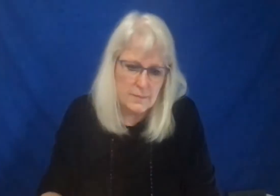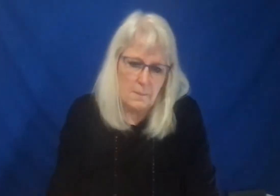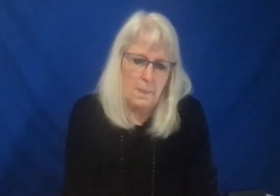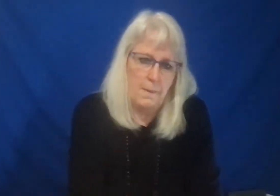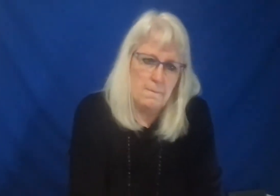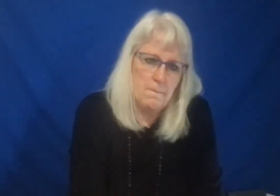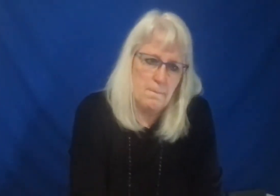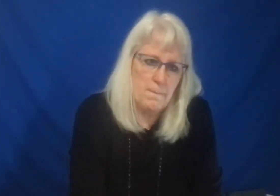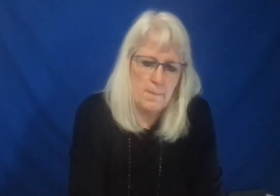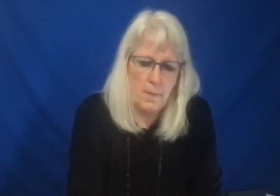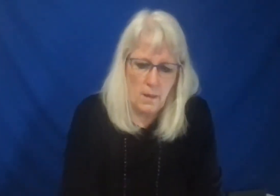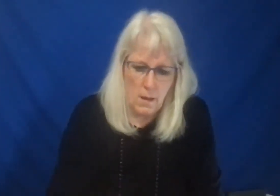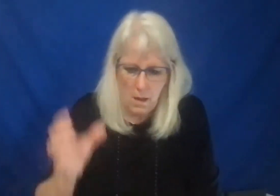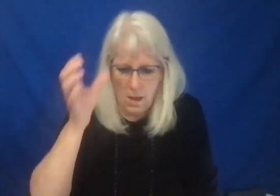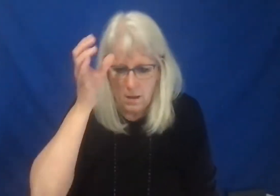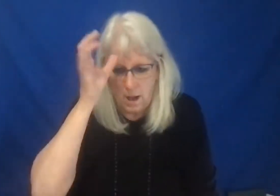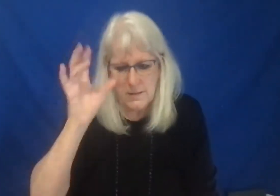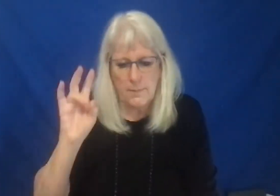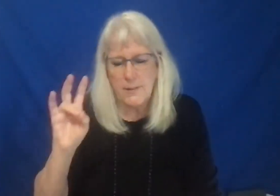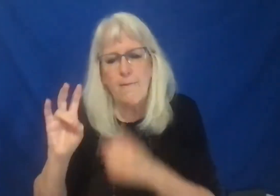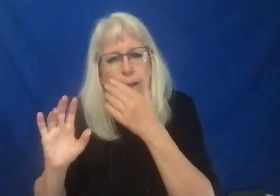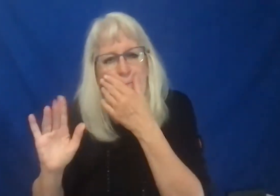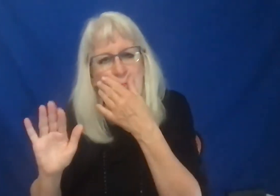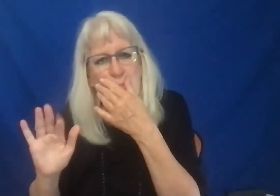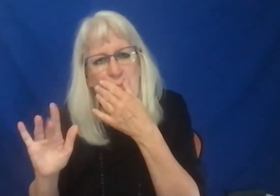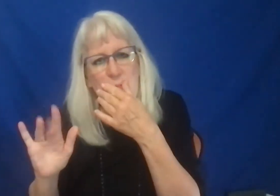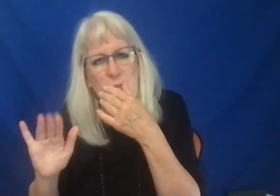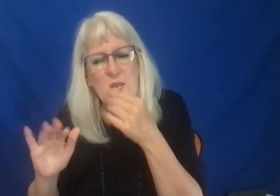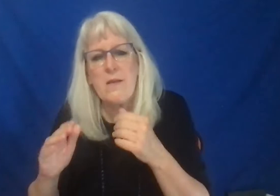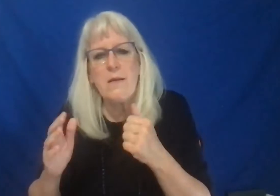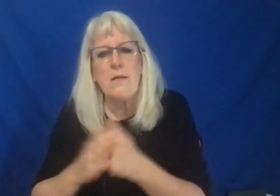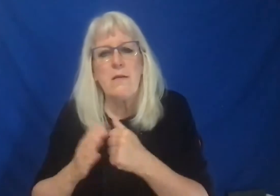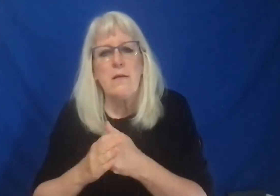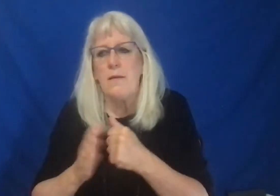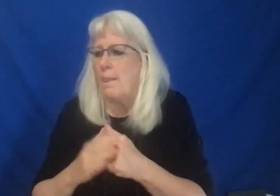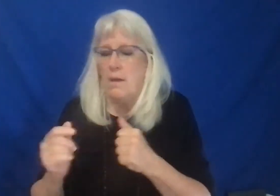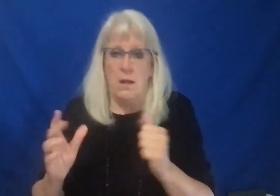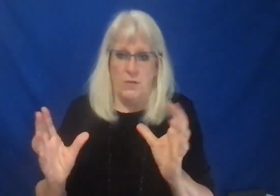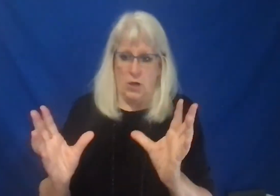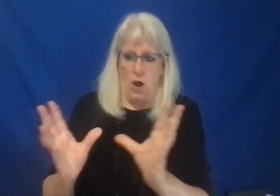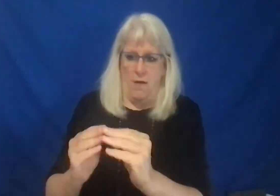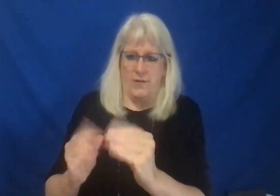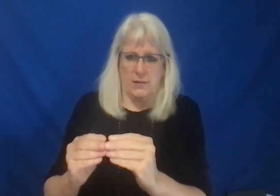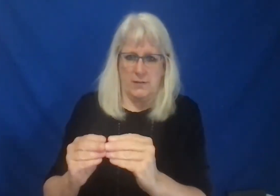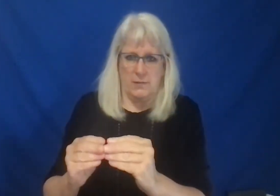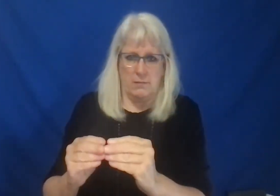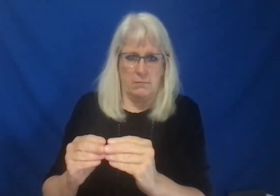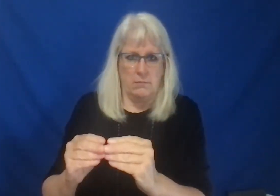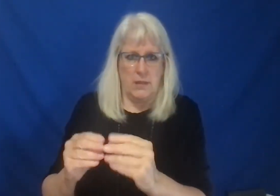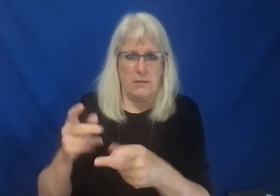concept 7 is about how the conference is the traditional custodian of the traditions,